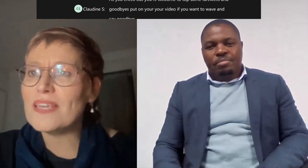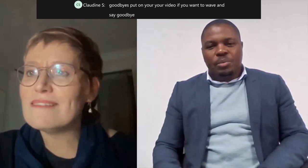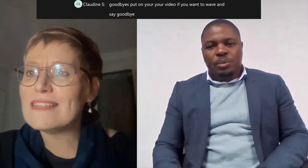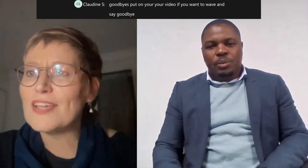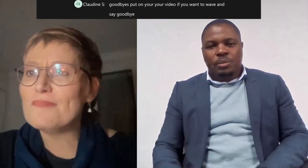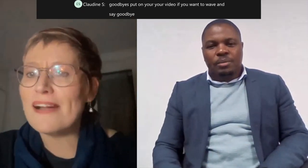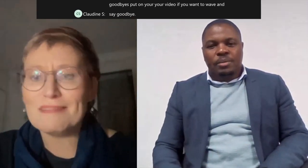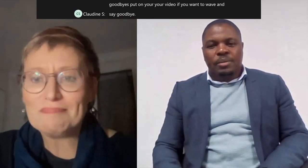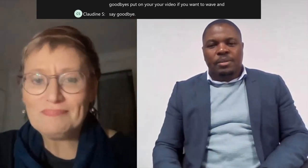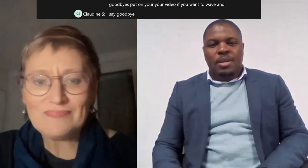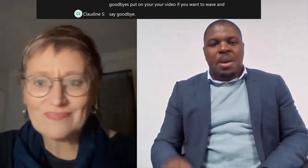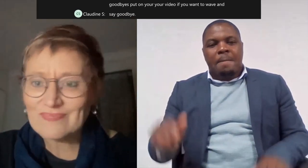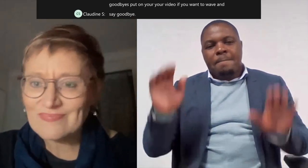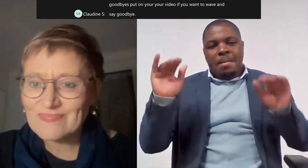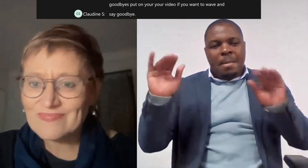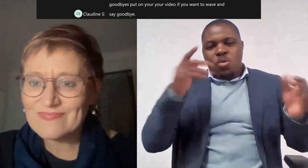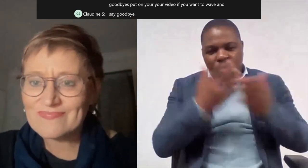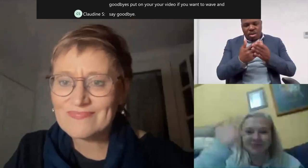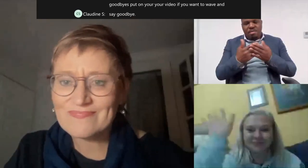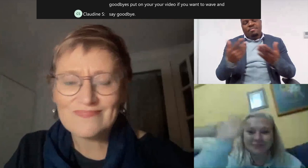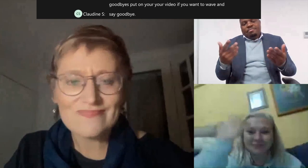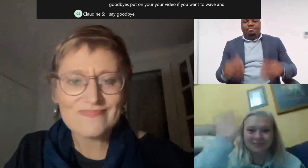as we say goodbye.